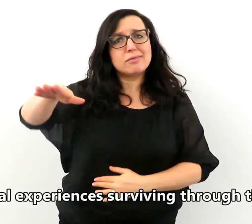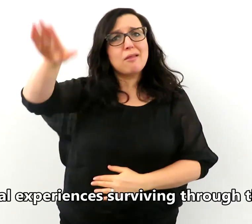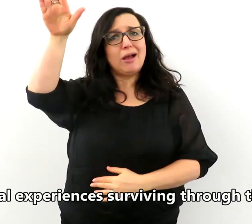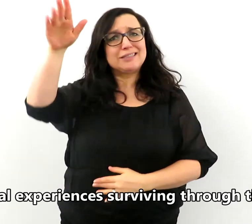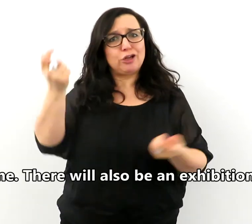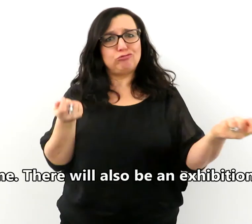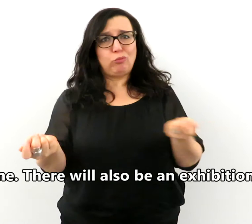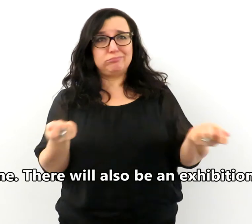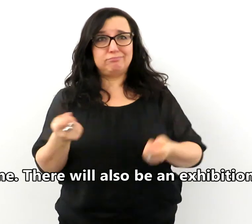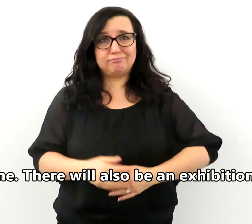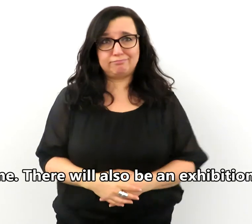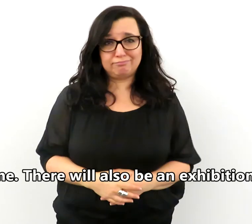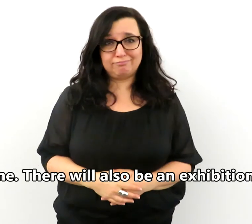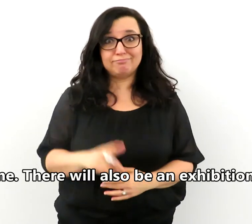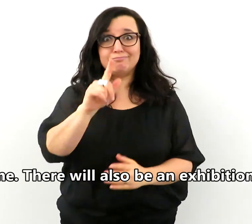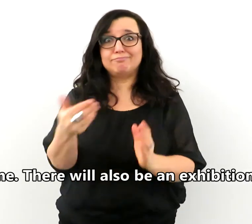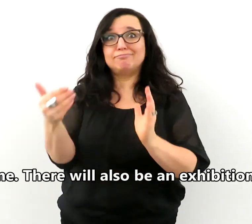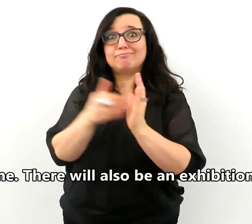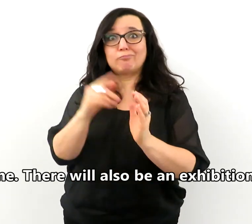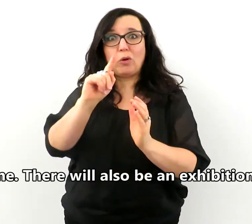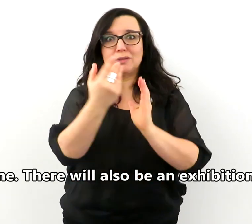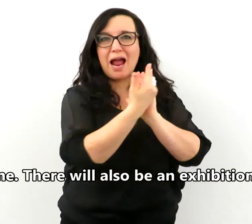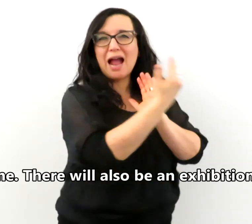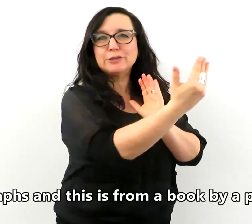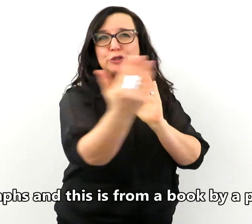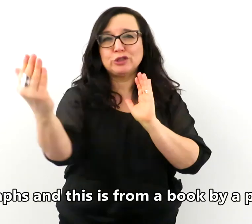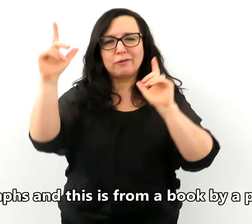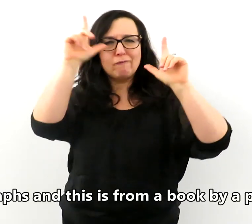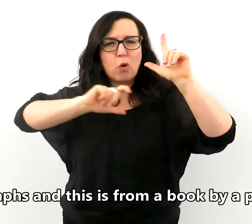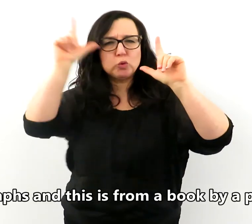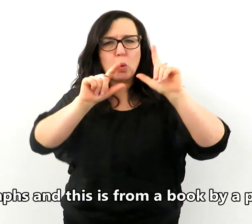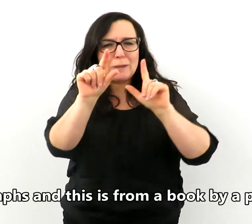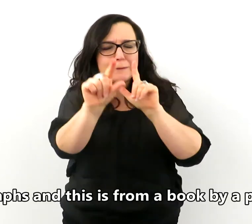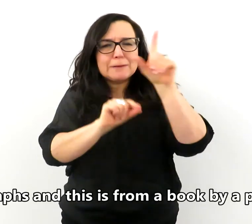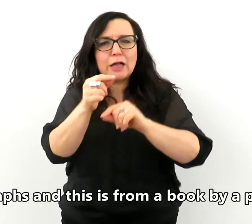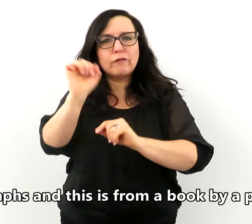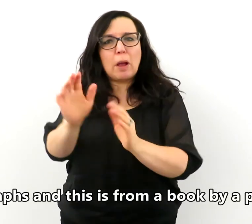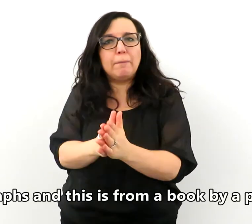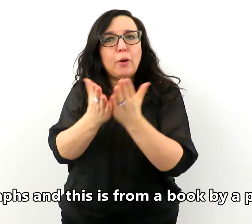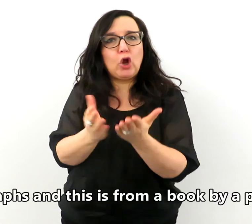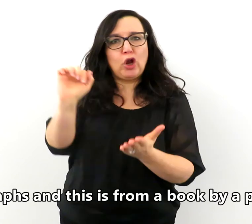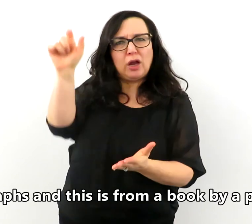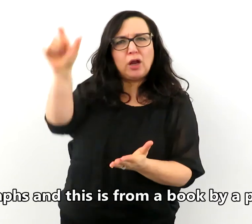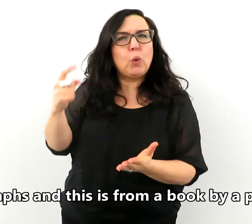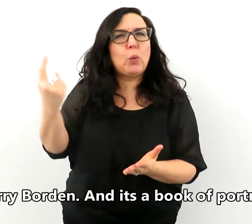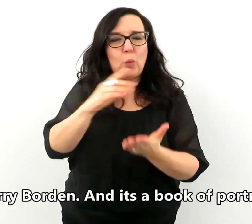there will also be an exhibition of photographs and this is from a book by a person called